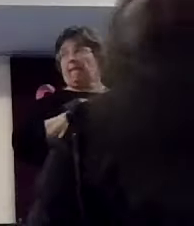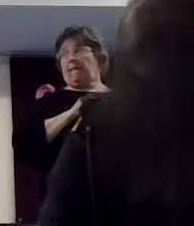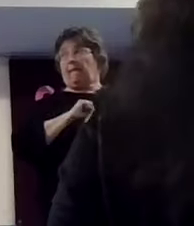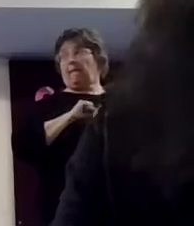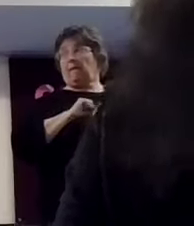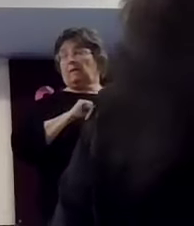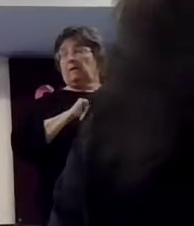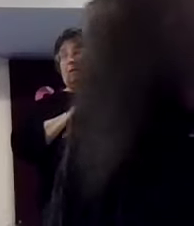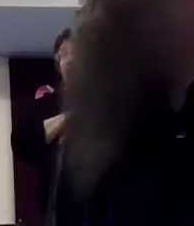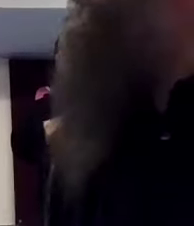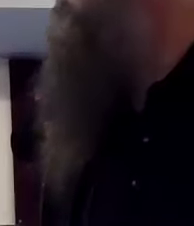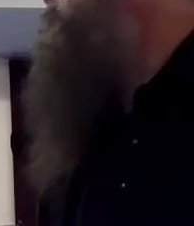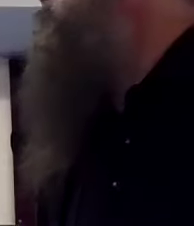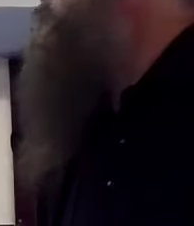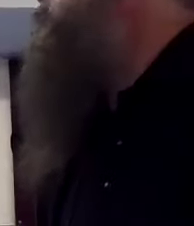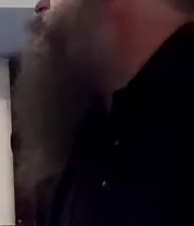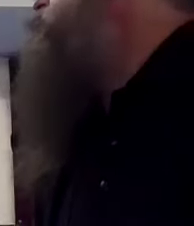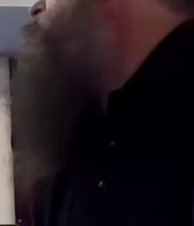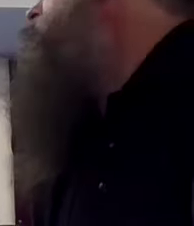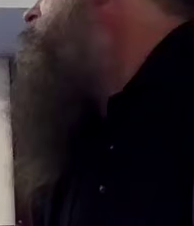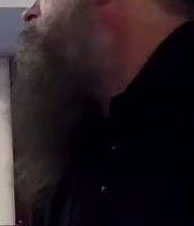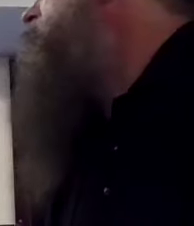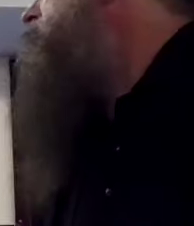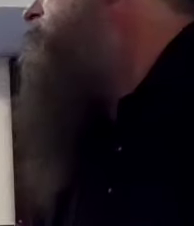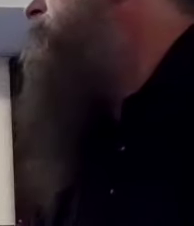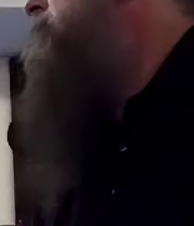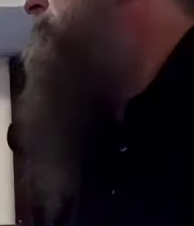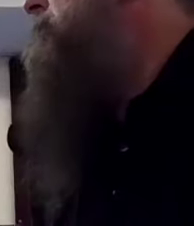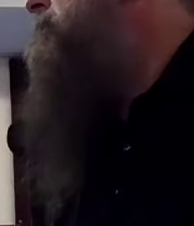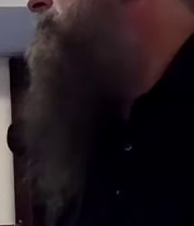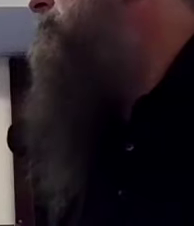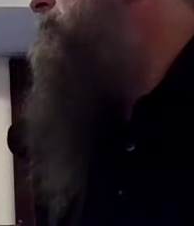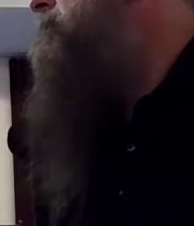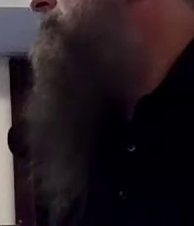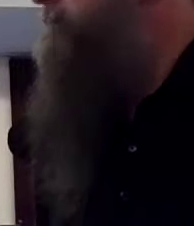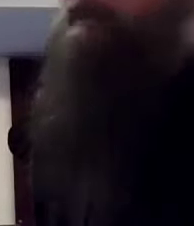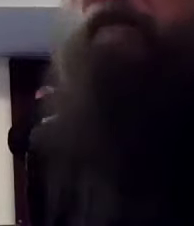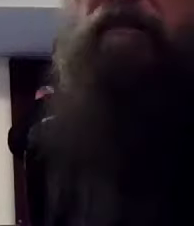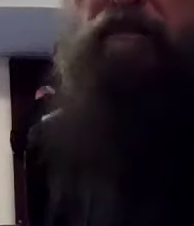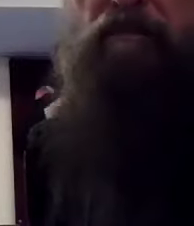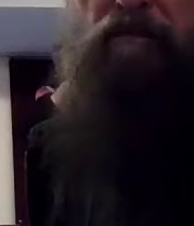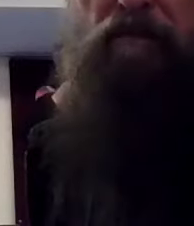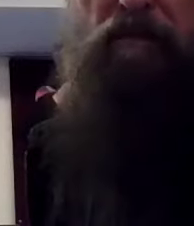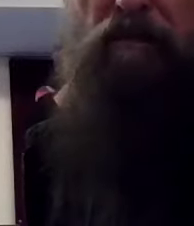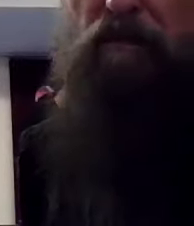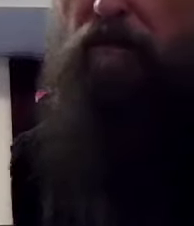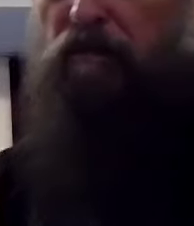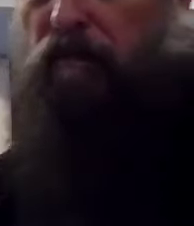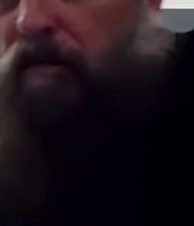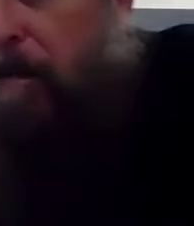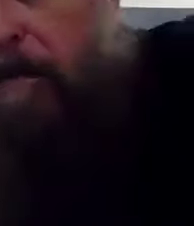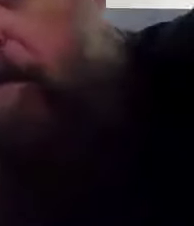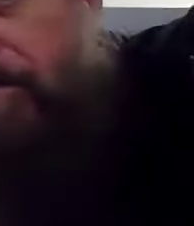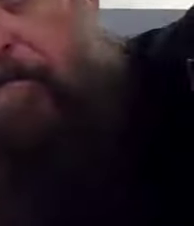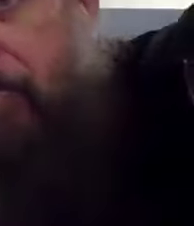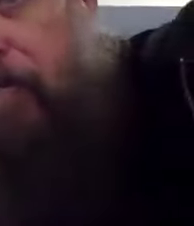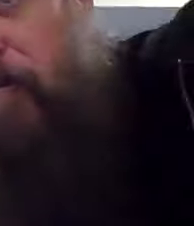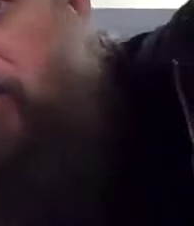where is he? They may Yeah, have to Senator Gallivan. So let's check and see if Senator Gallivan is here.